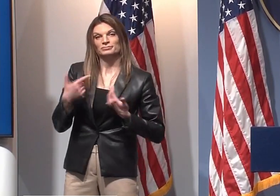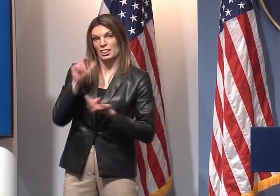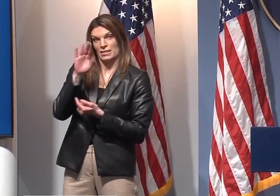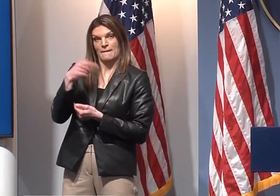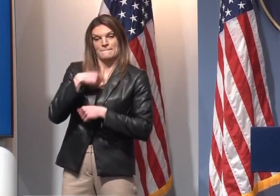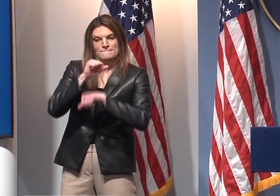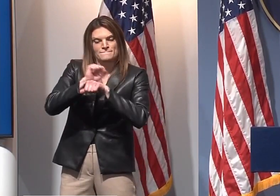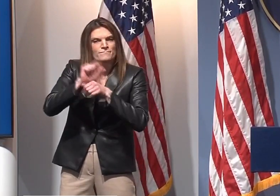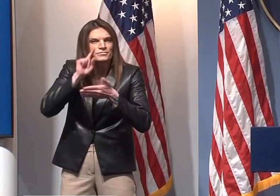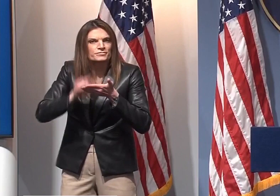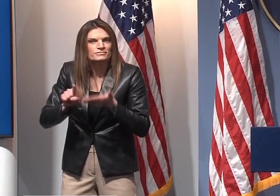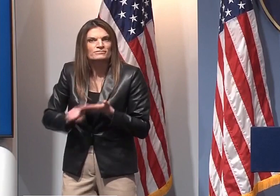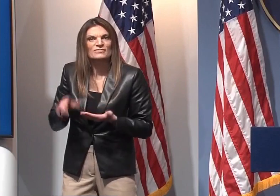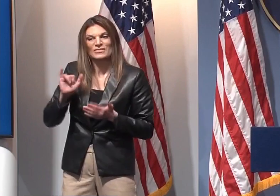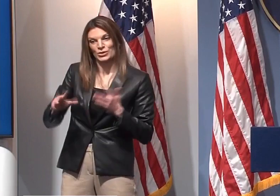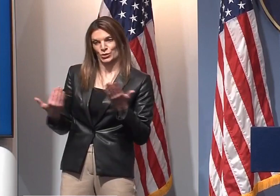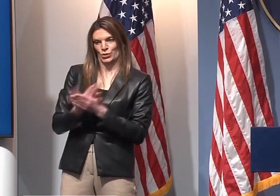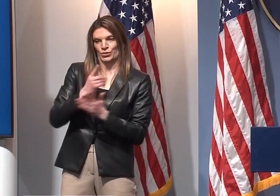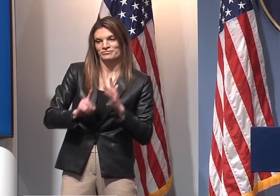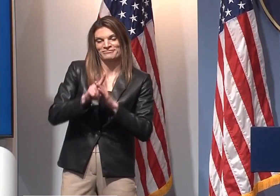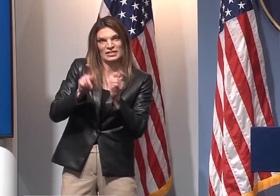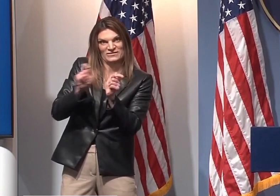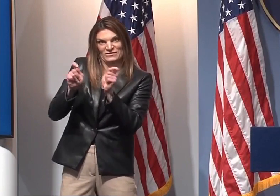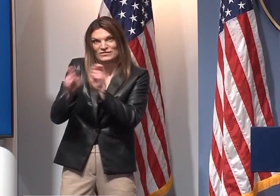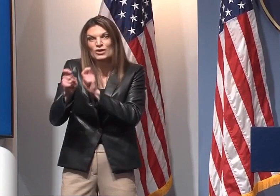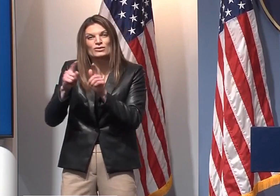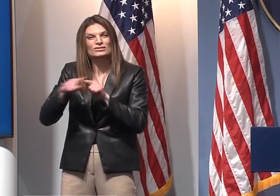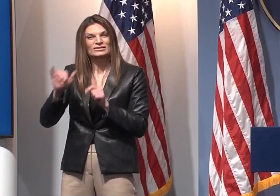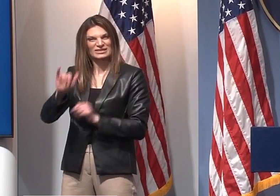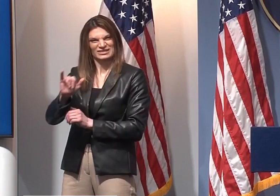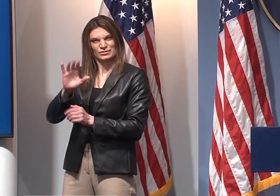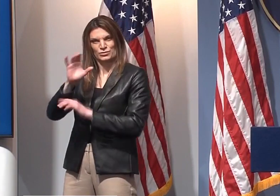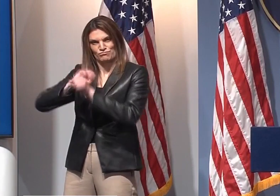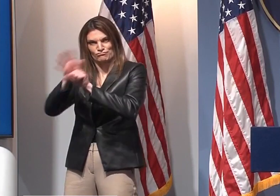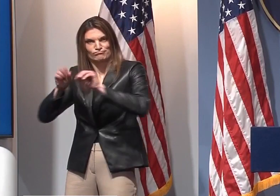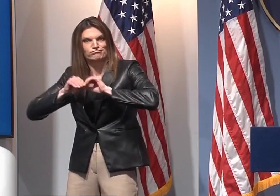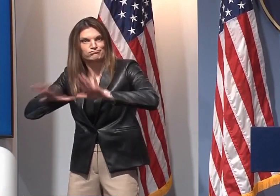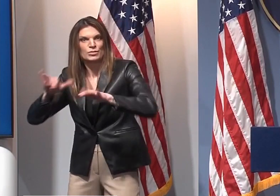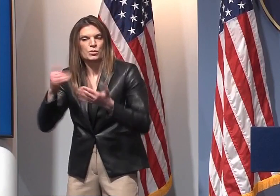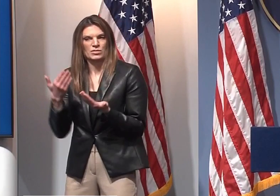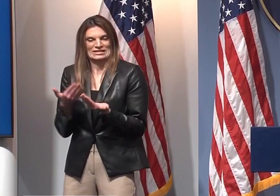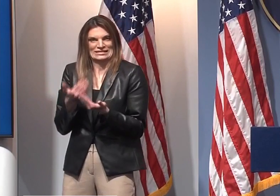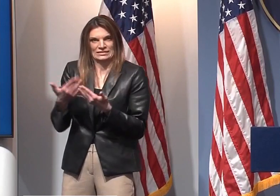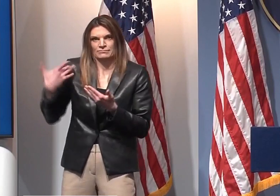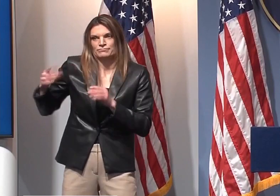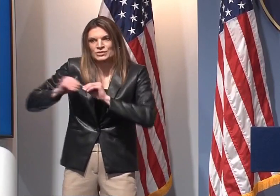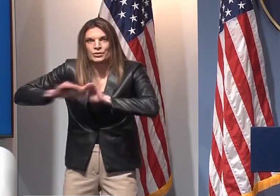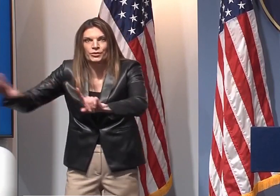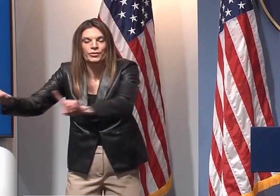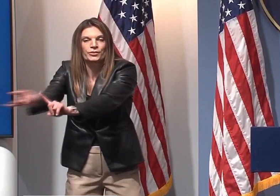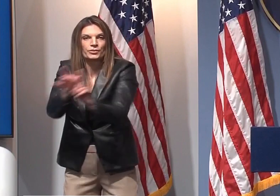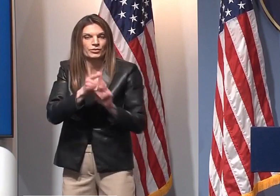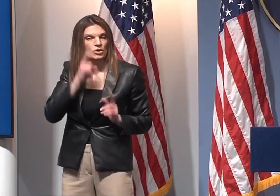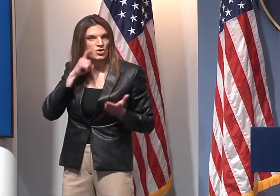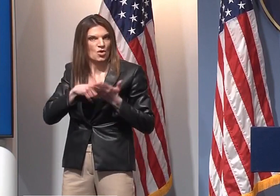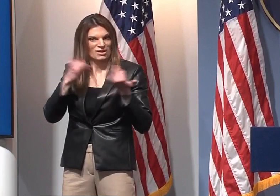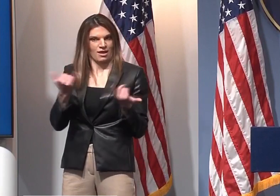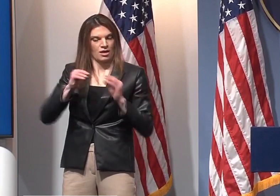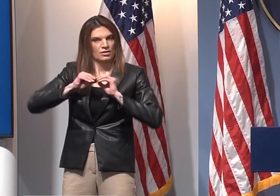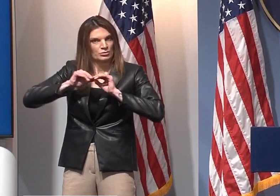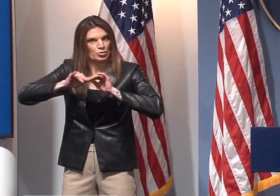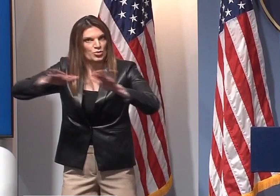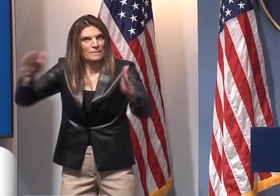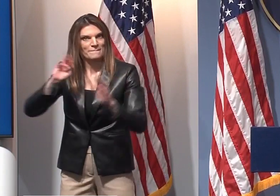2,753 variant cases in 62 counties across the state. And because of this sharp rise in cases overall, there are